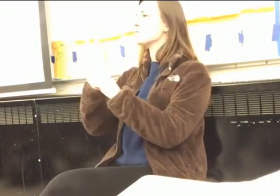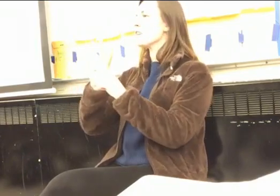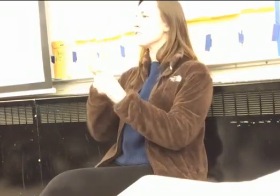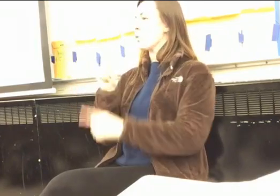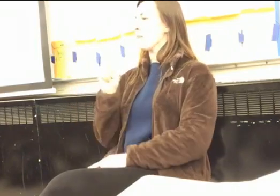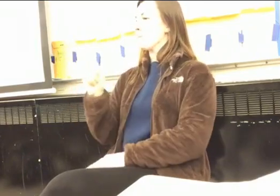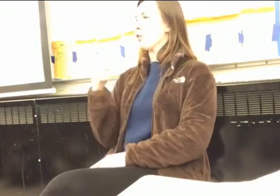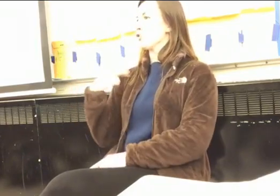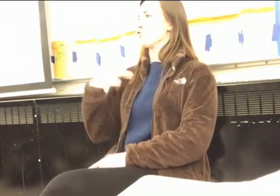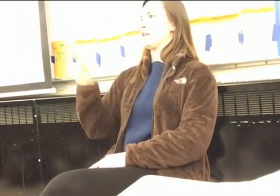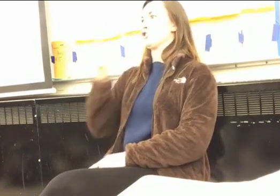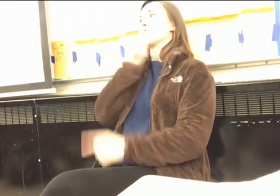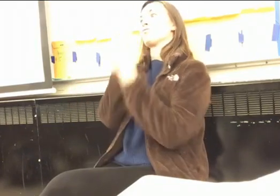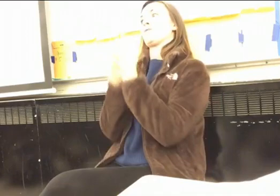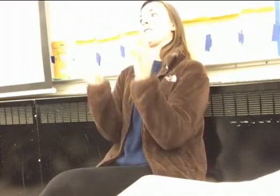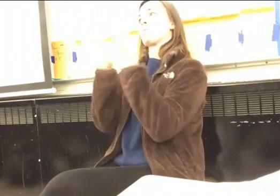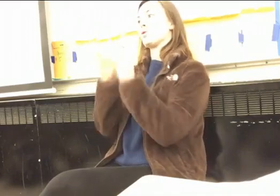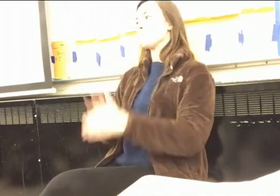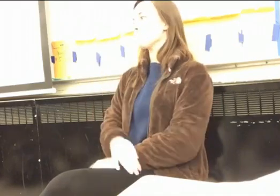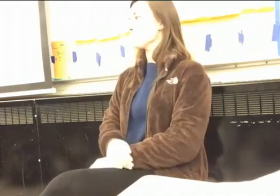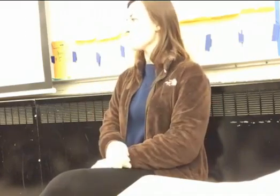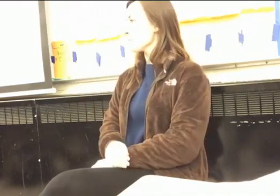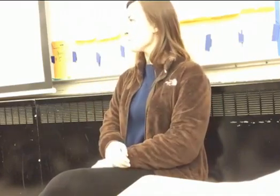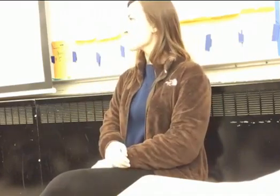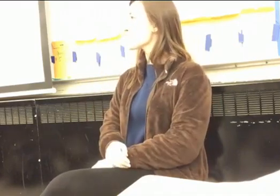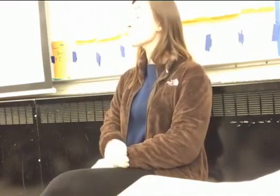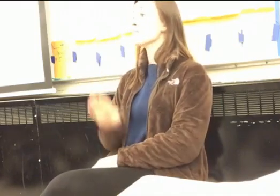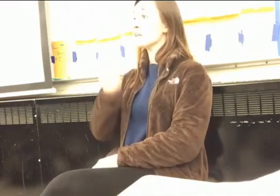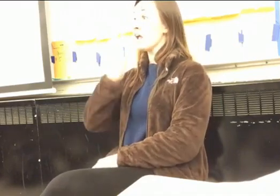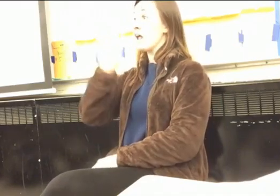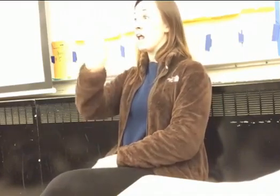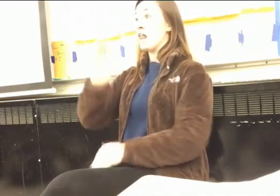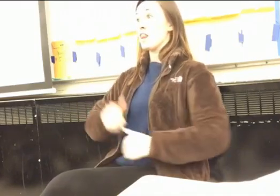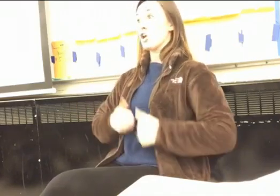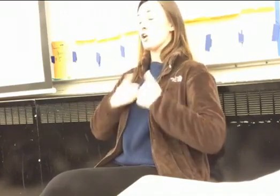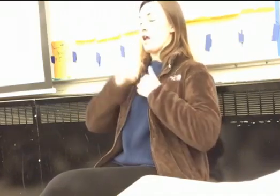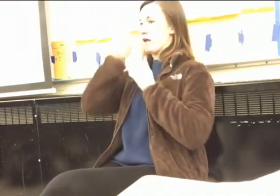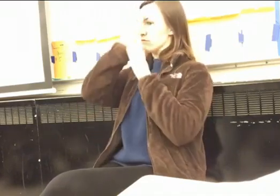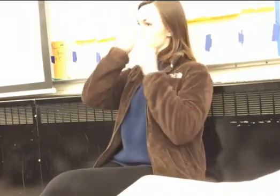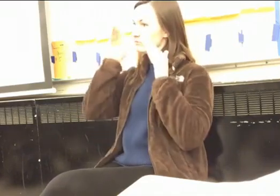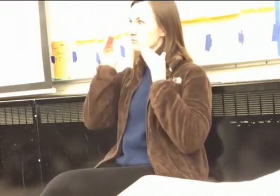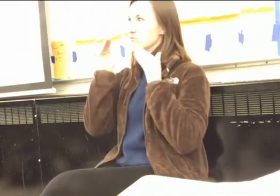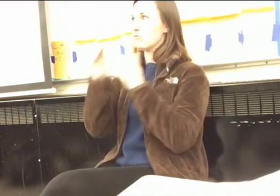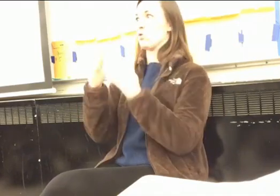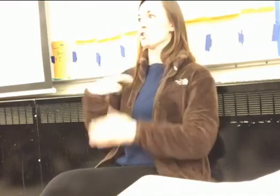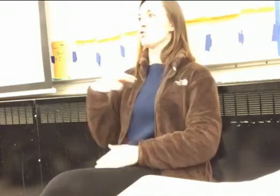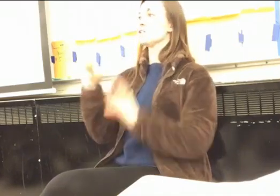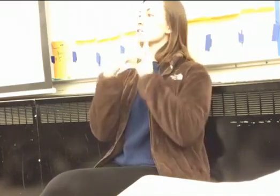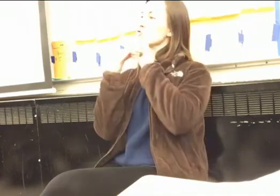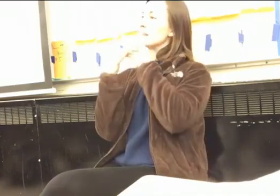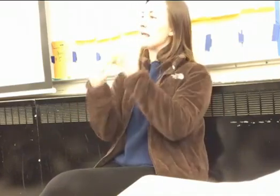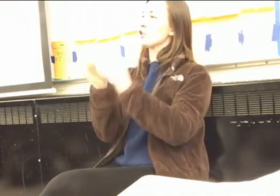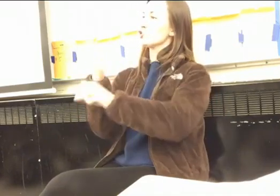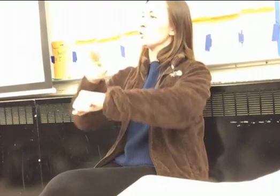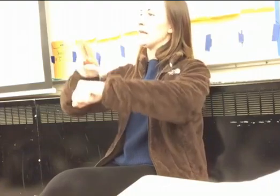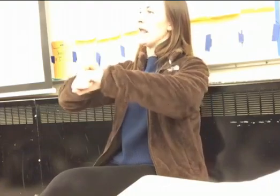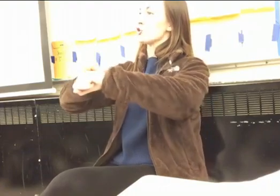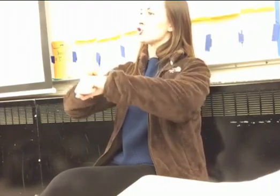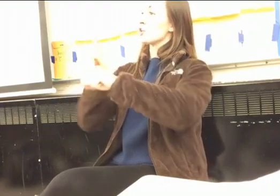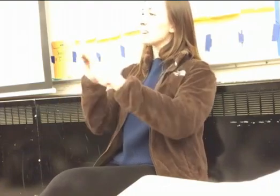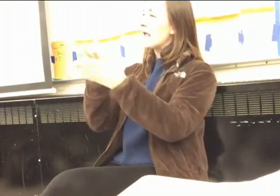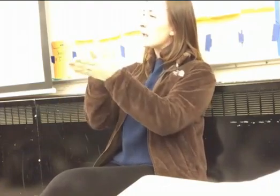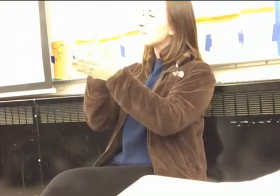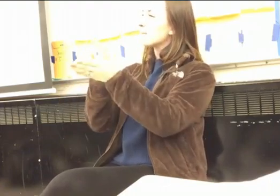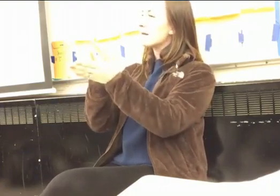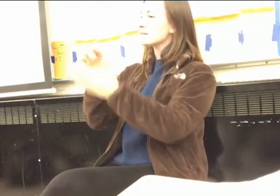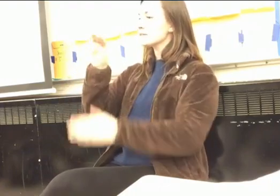just highlight the word religion. Their lives revolved around religion, especially with nature. This is where the medicine men are going to